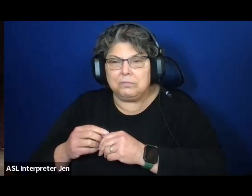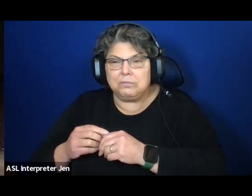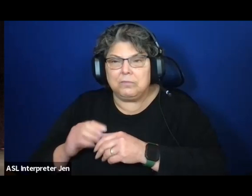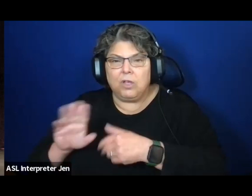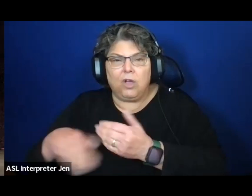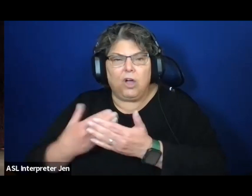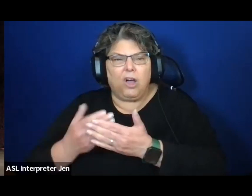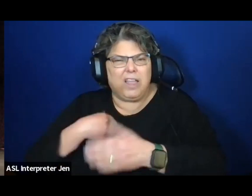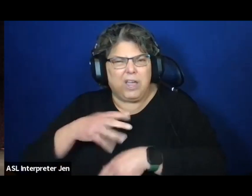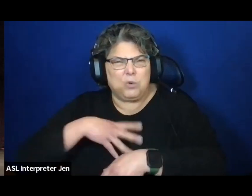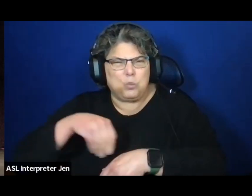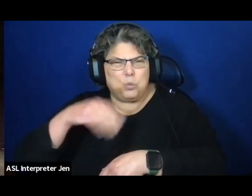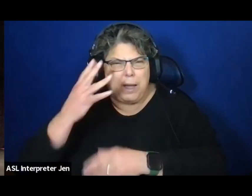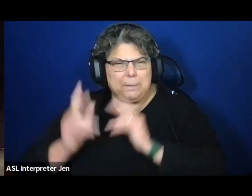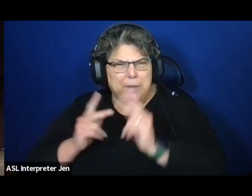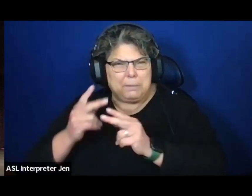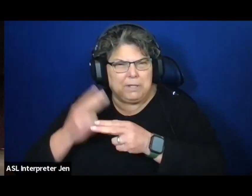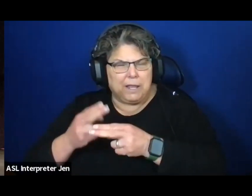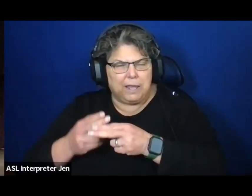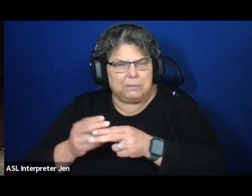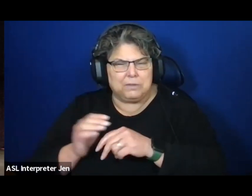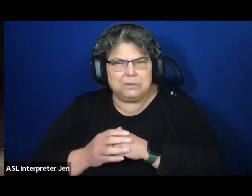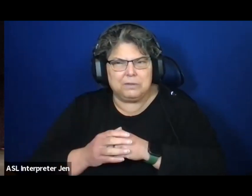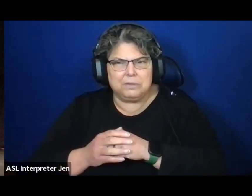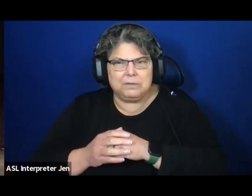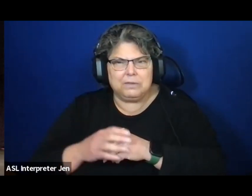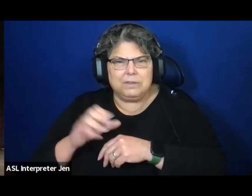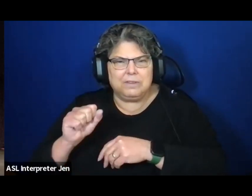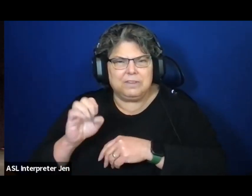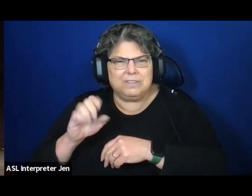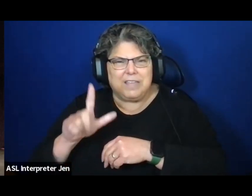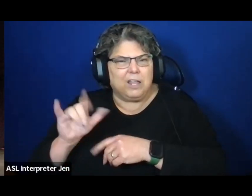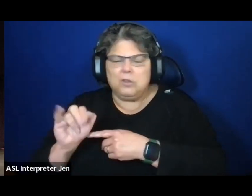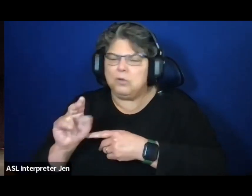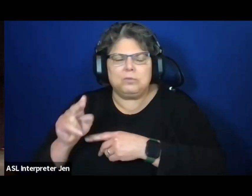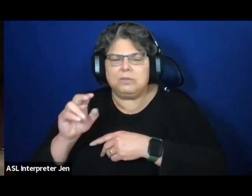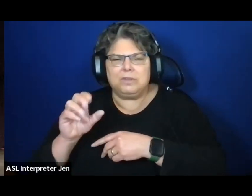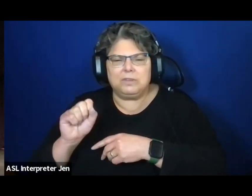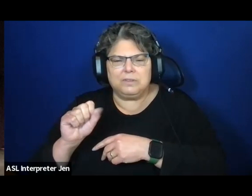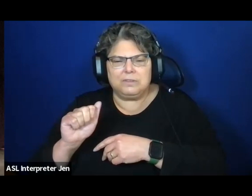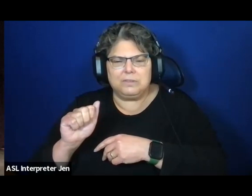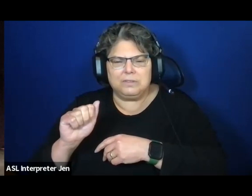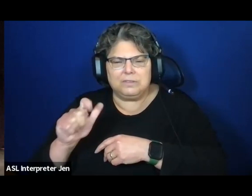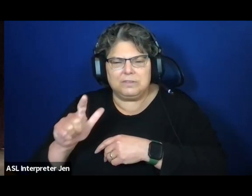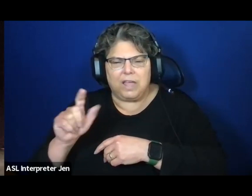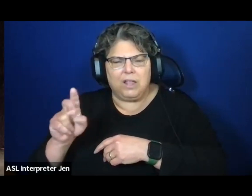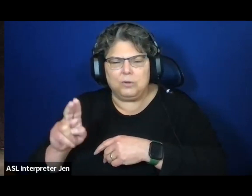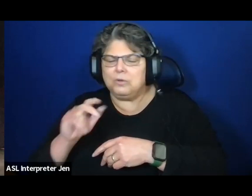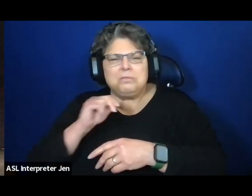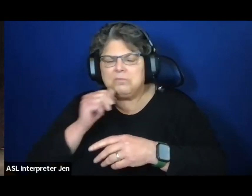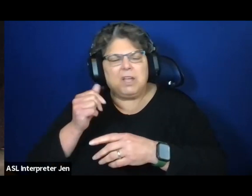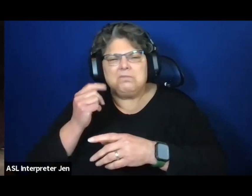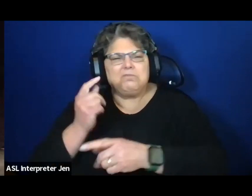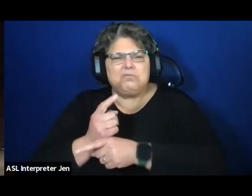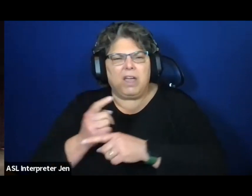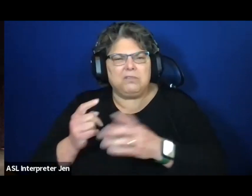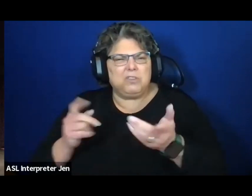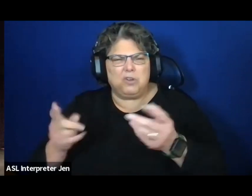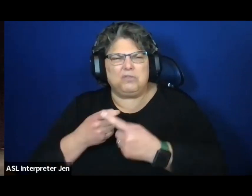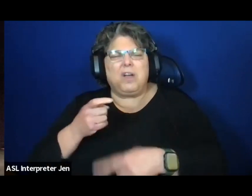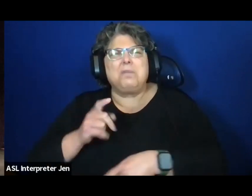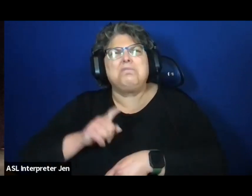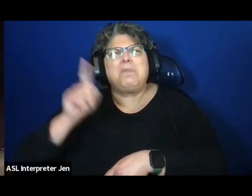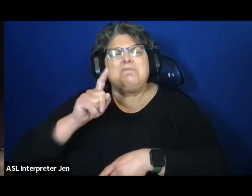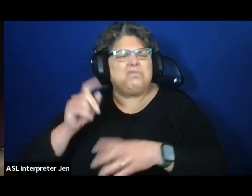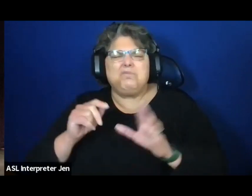had Anglo names. My dad, Sellu name doesn't fit in Freetown. Yeah, you're from upcountry, you don't belong here. So